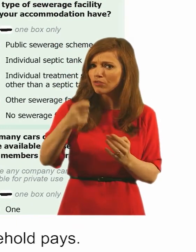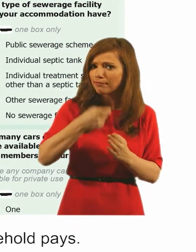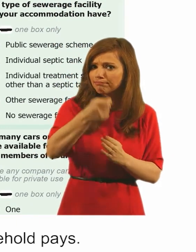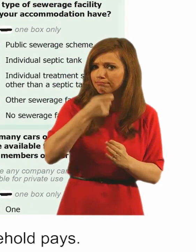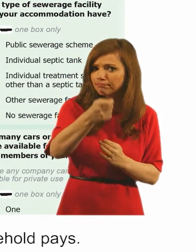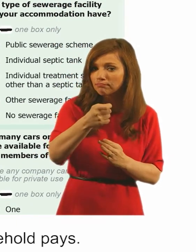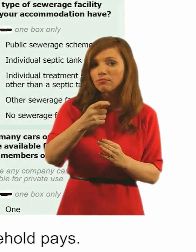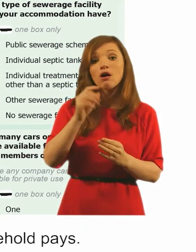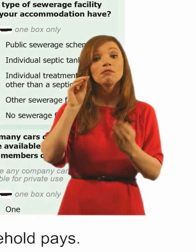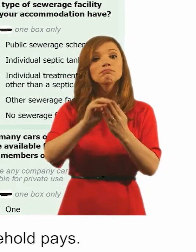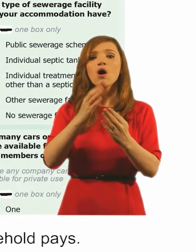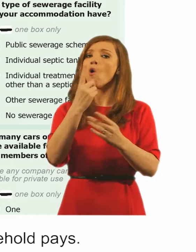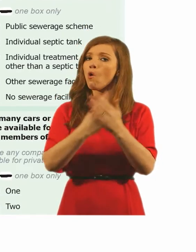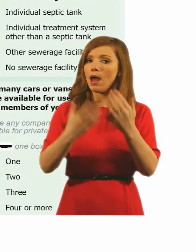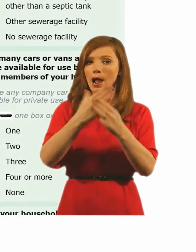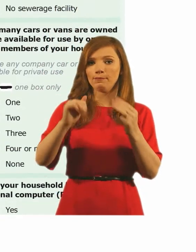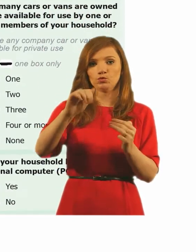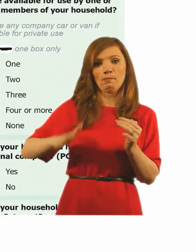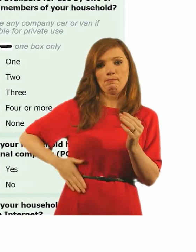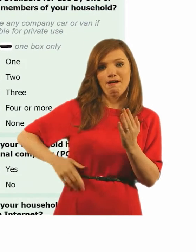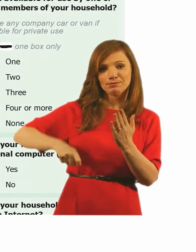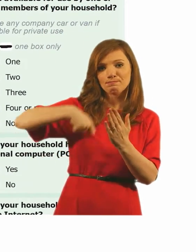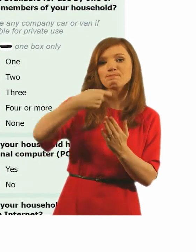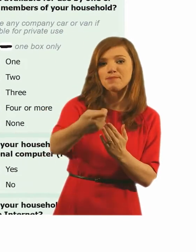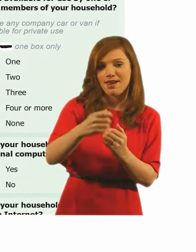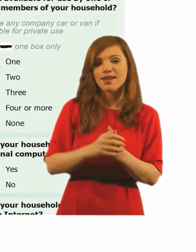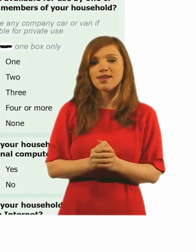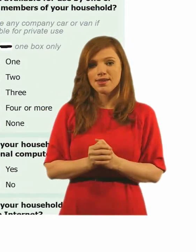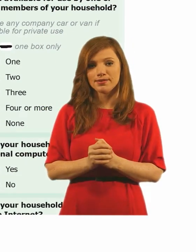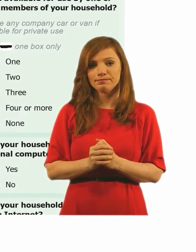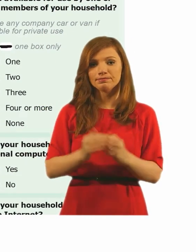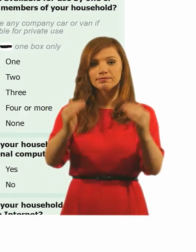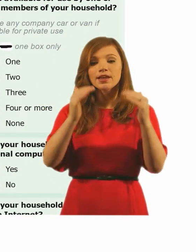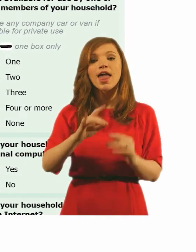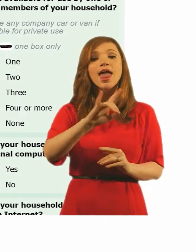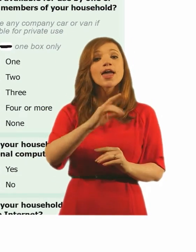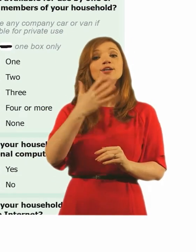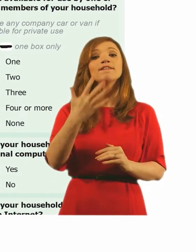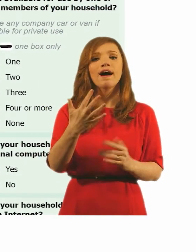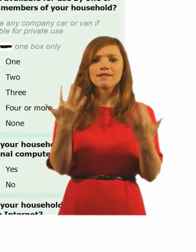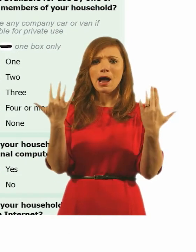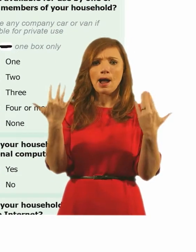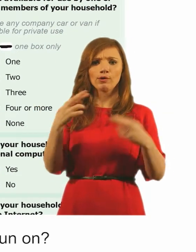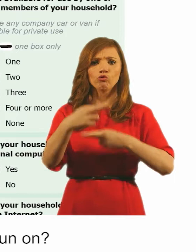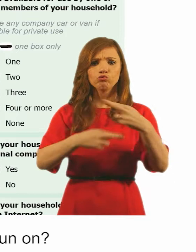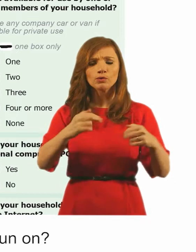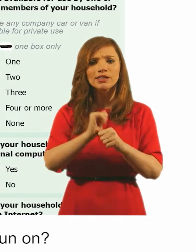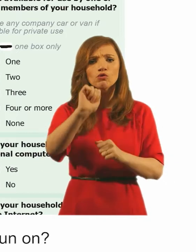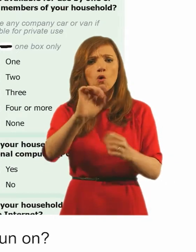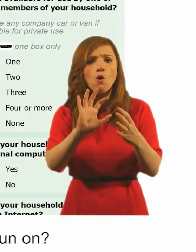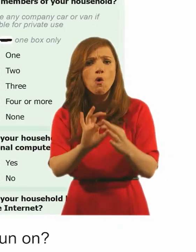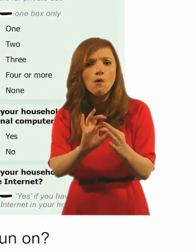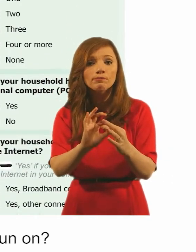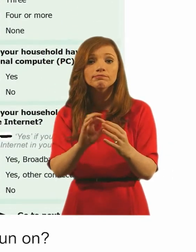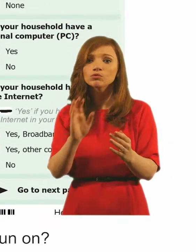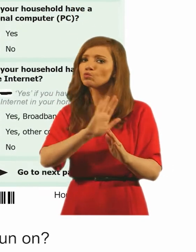the proportion your household pays. Next, how many rooms do you have, but exclude bathrooms or utility rooms?